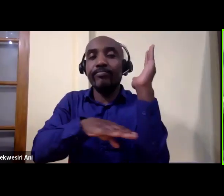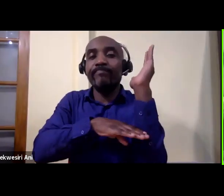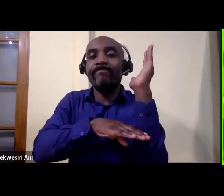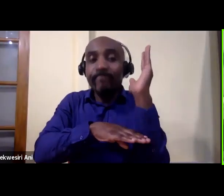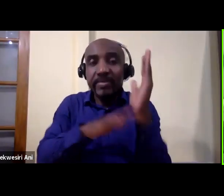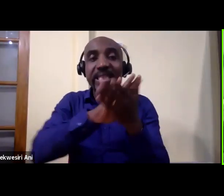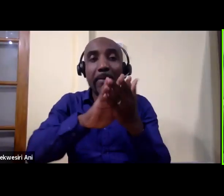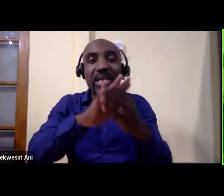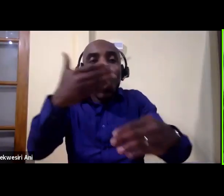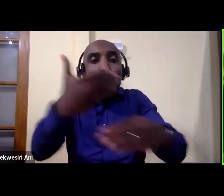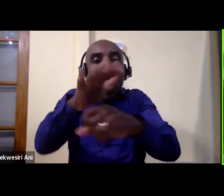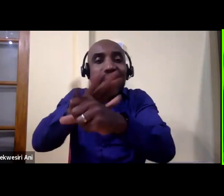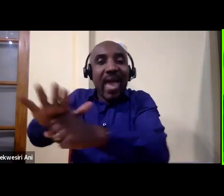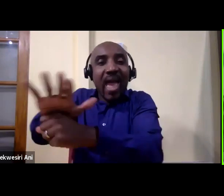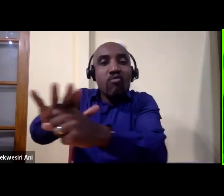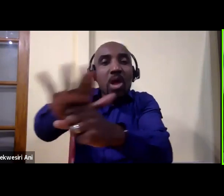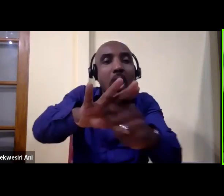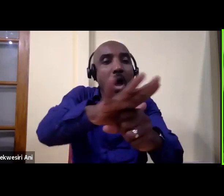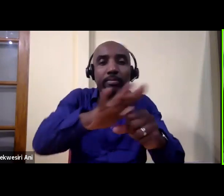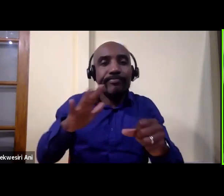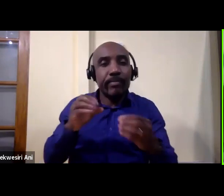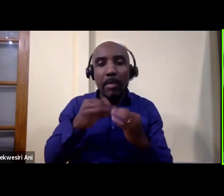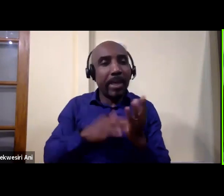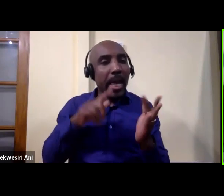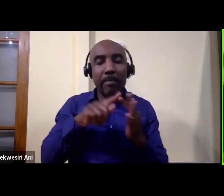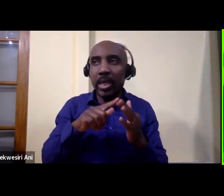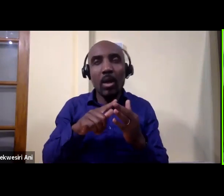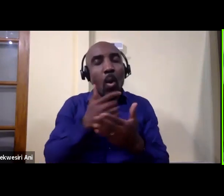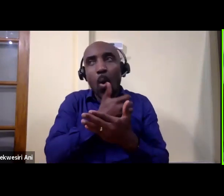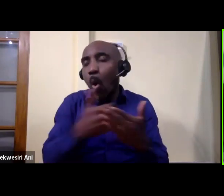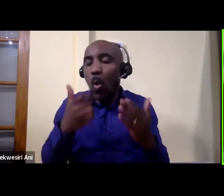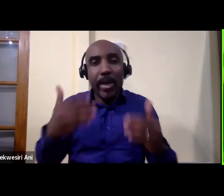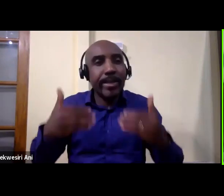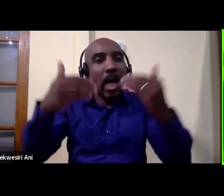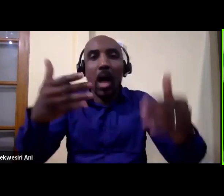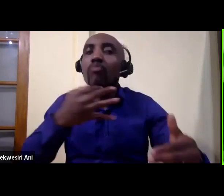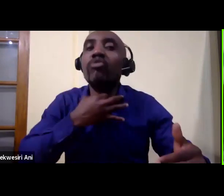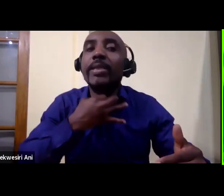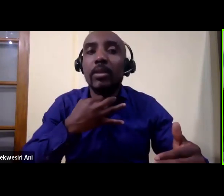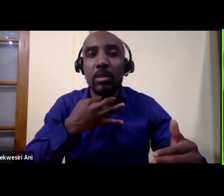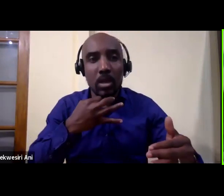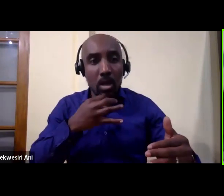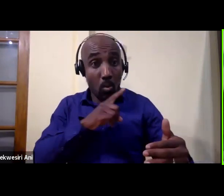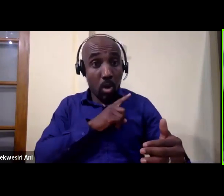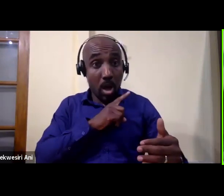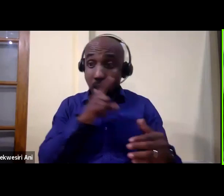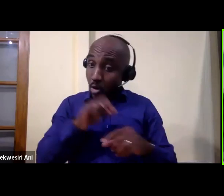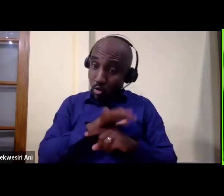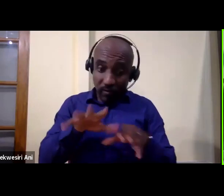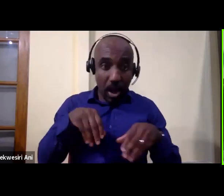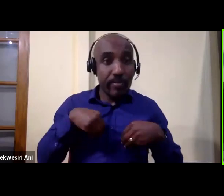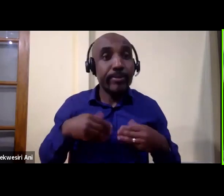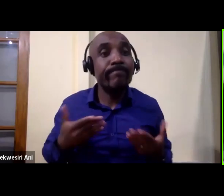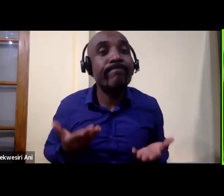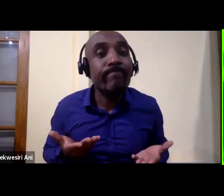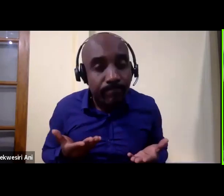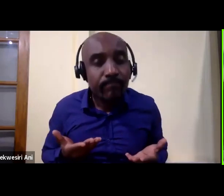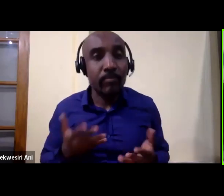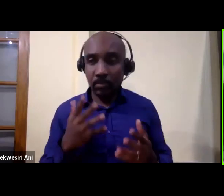distribution, which has often left us more exposed to infection by coronavirus, the numbers of